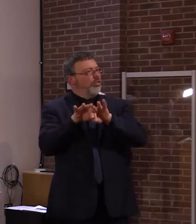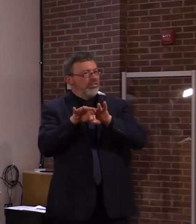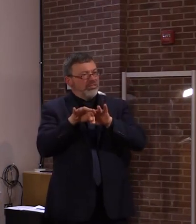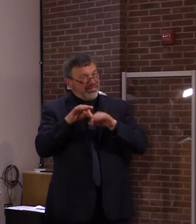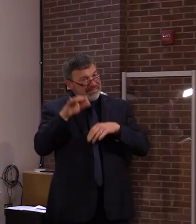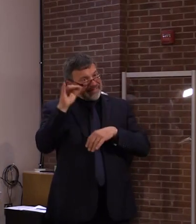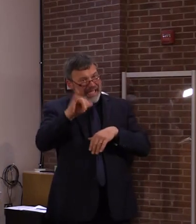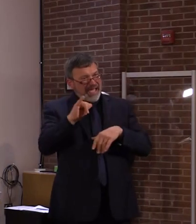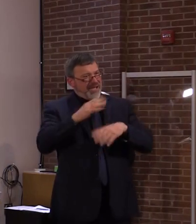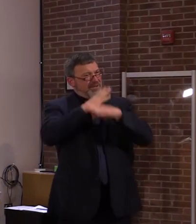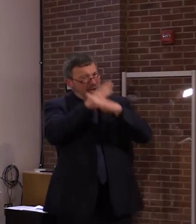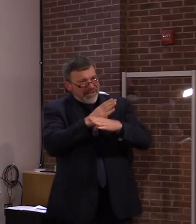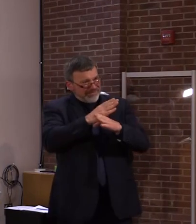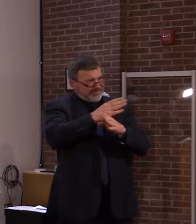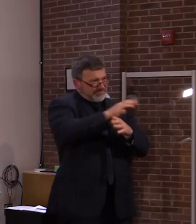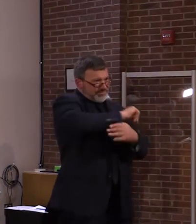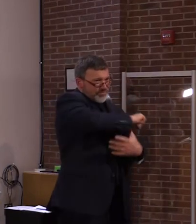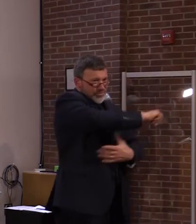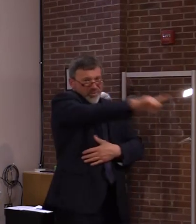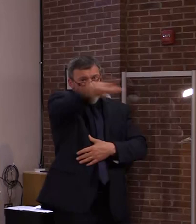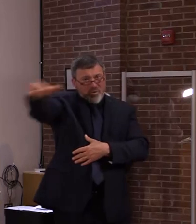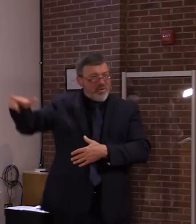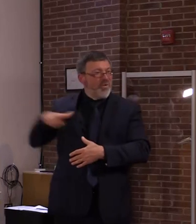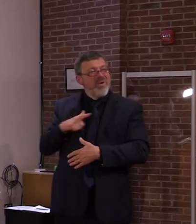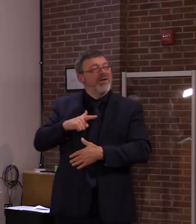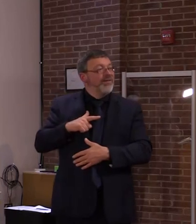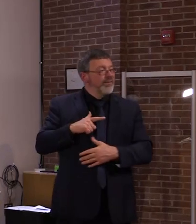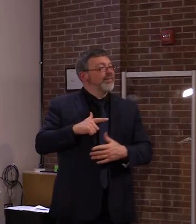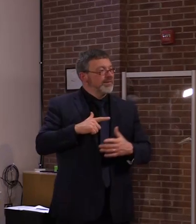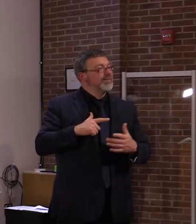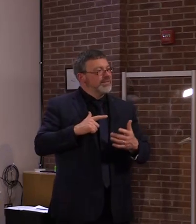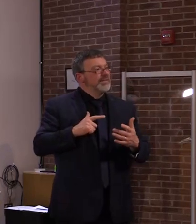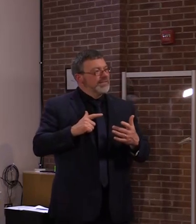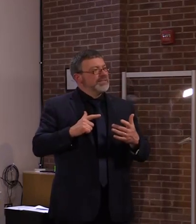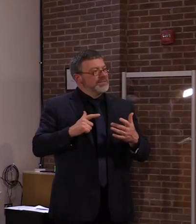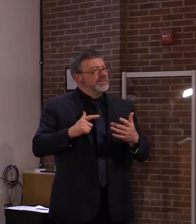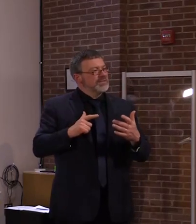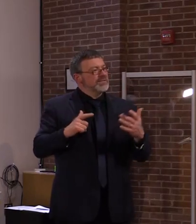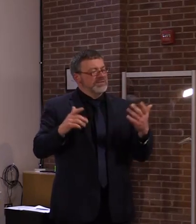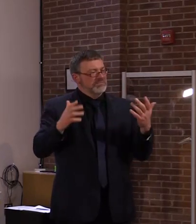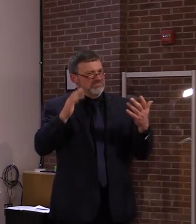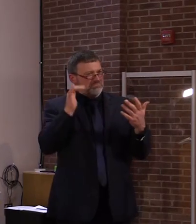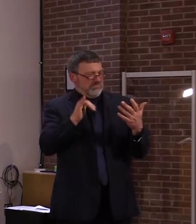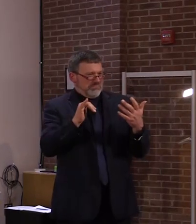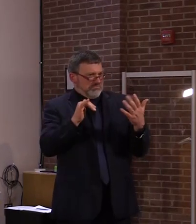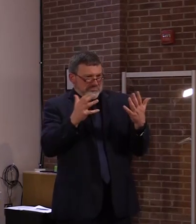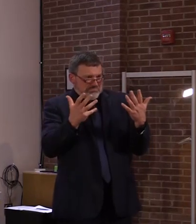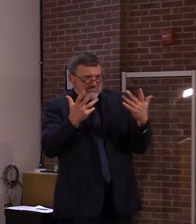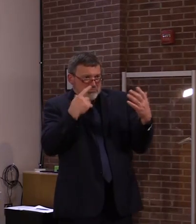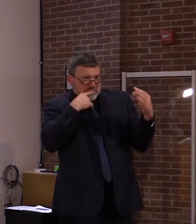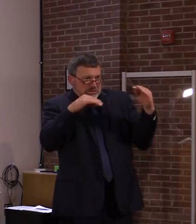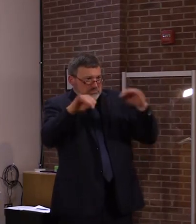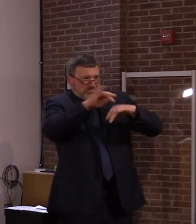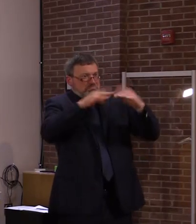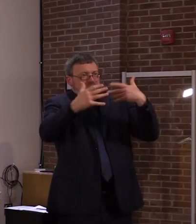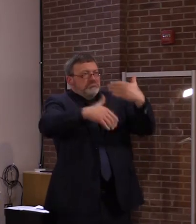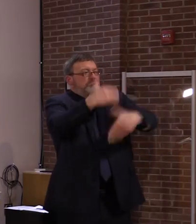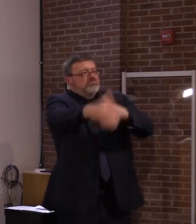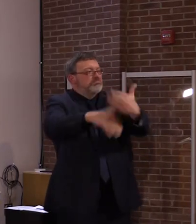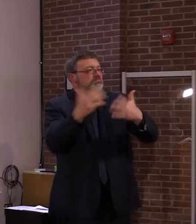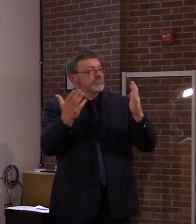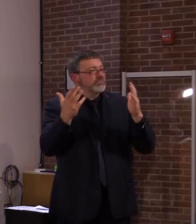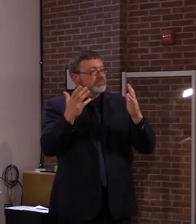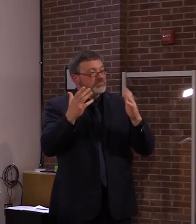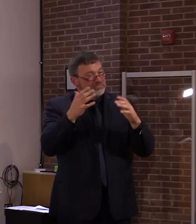in the near future because I think you'll see the FDA authorizing over 18 get a